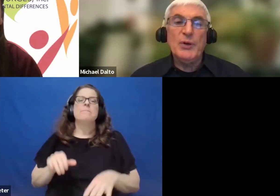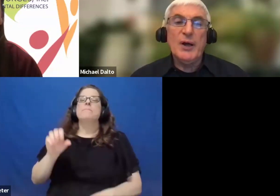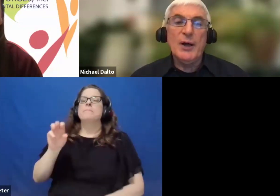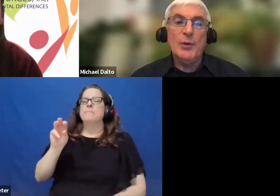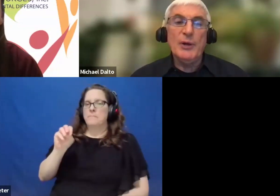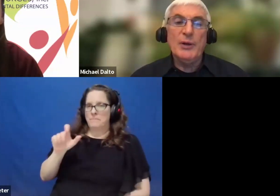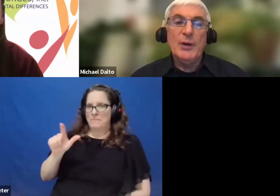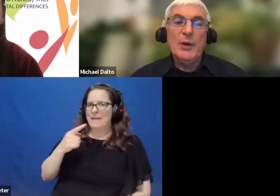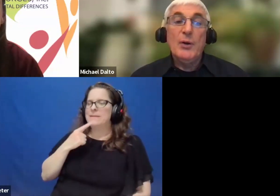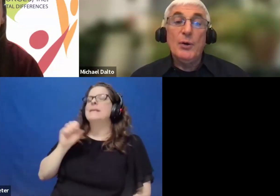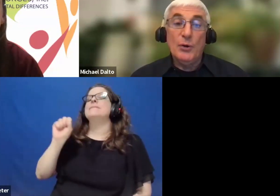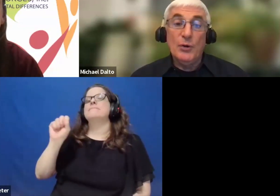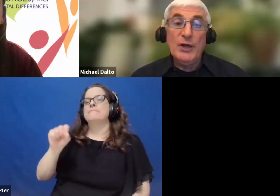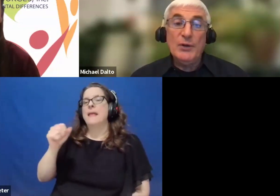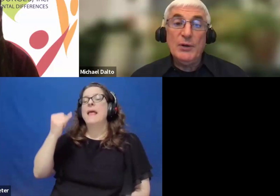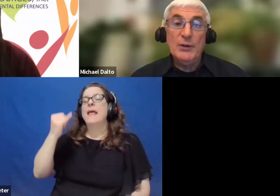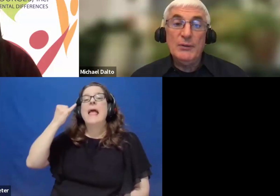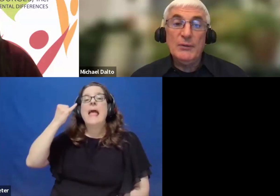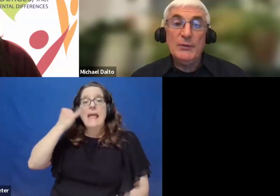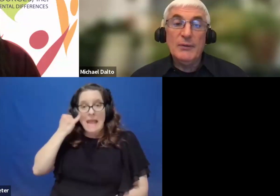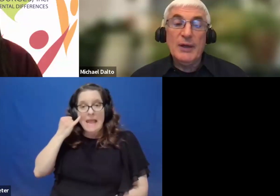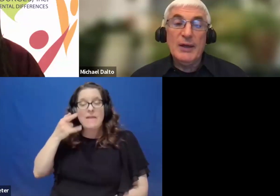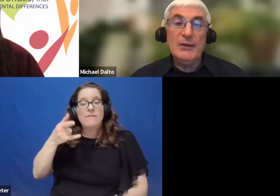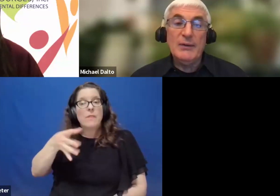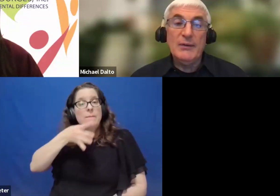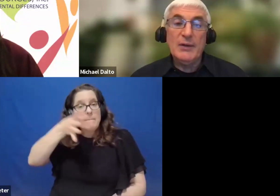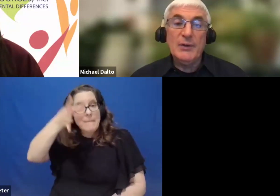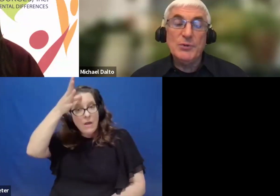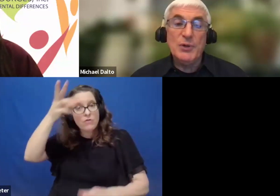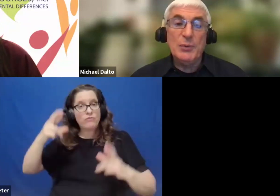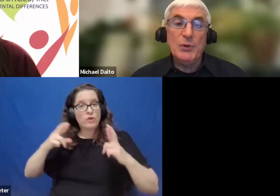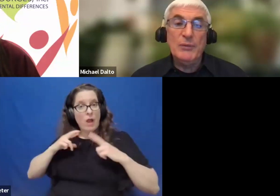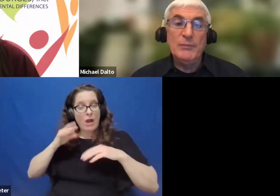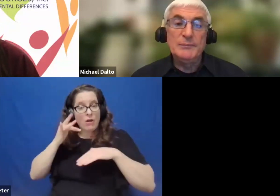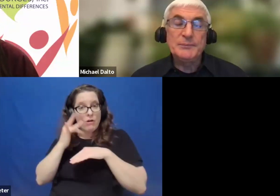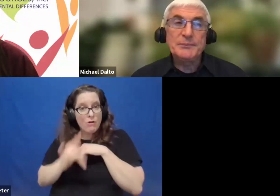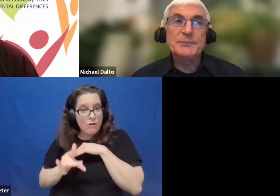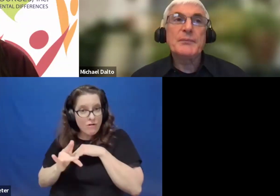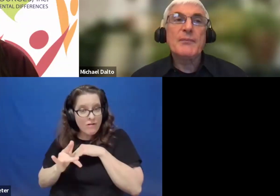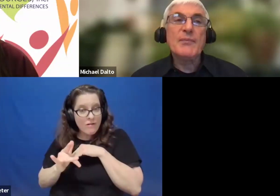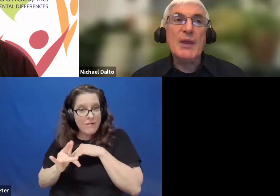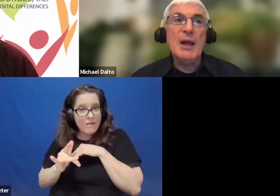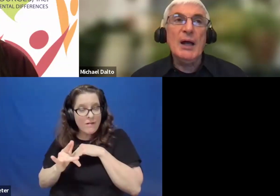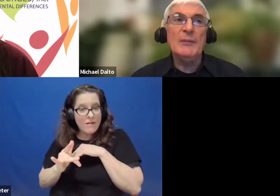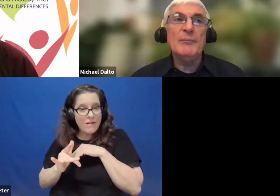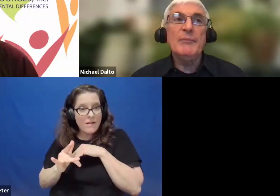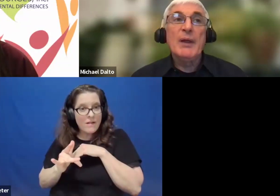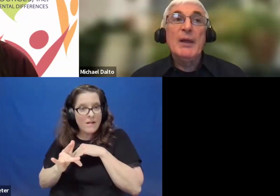Security retirement earlier Mhm. than they usually would,